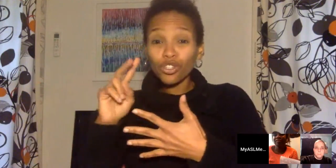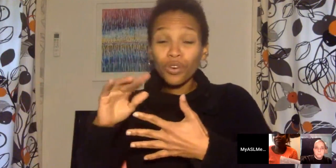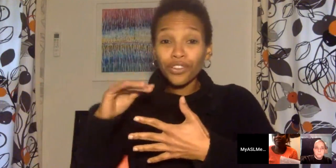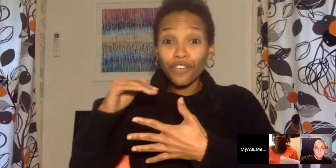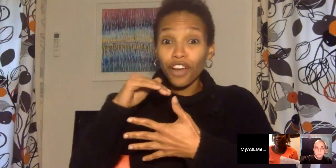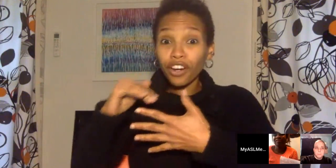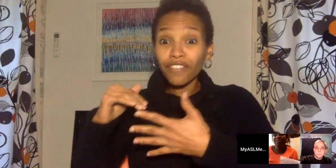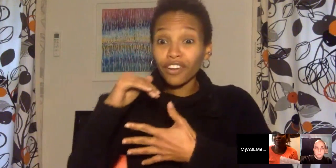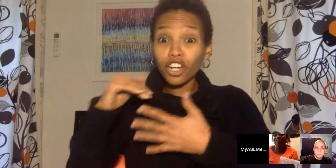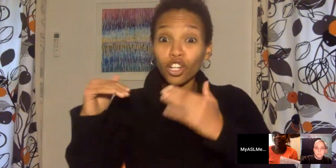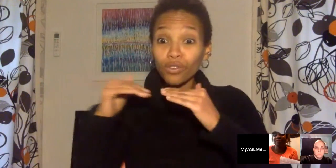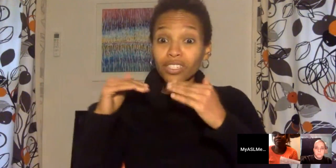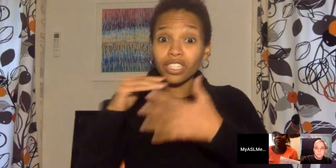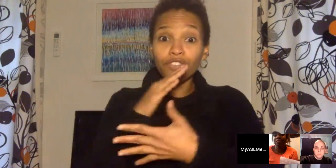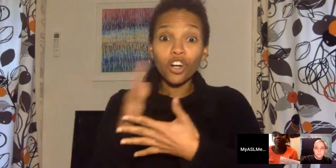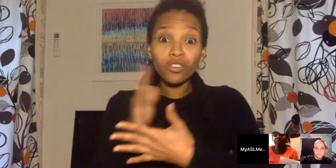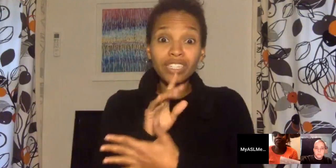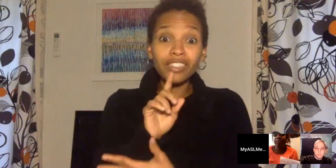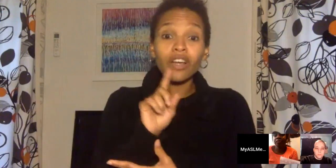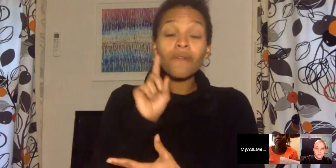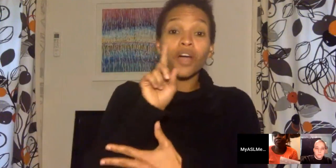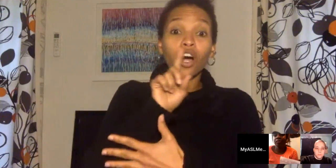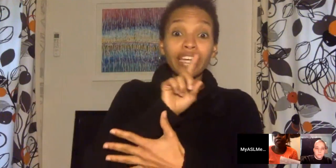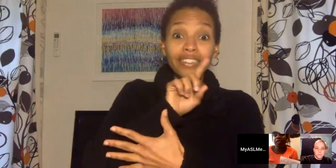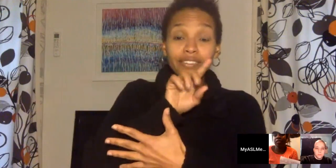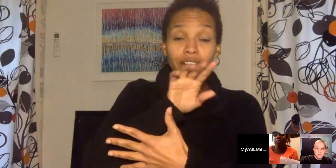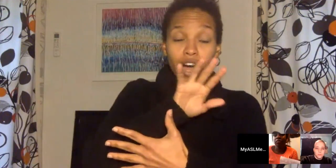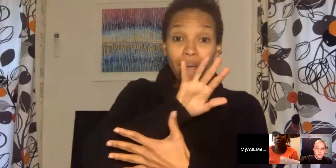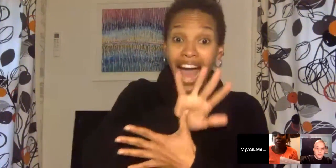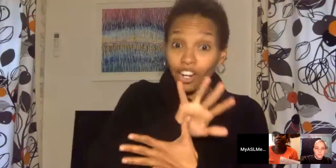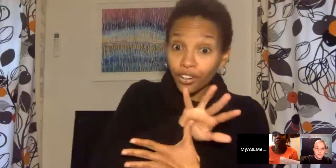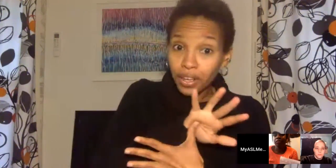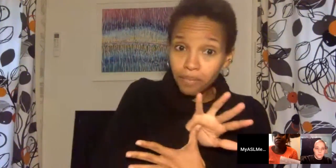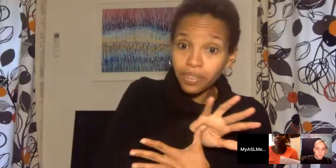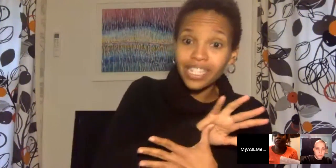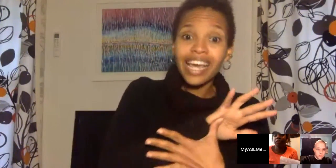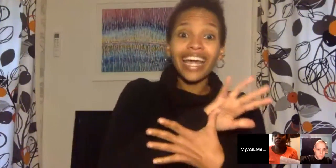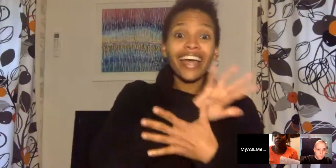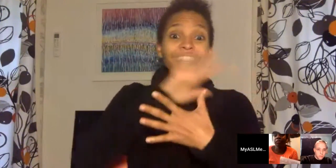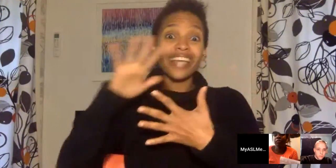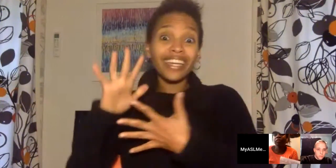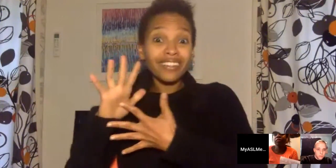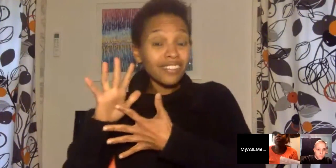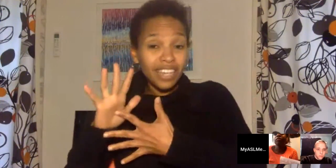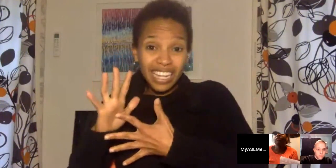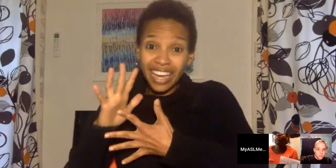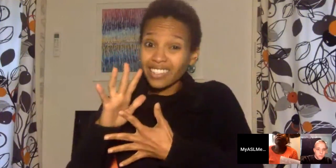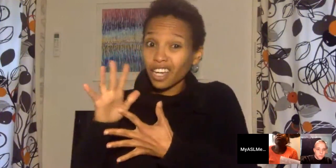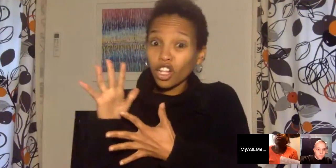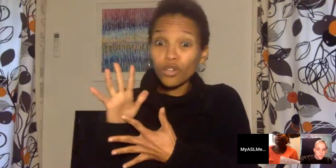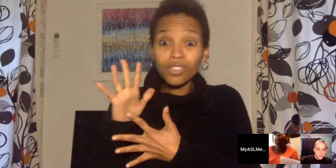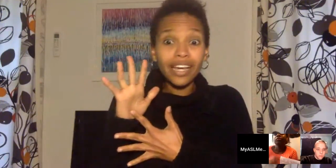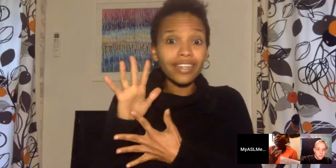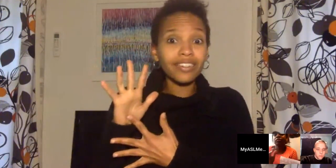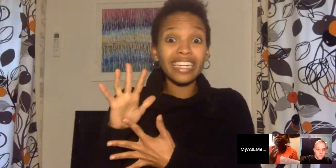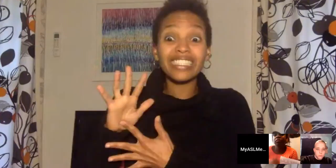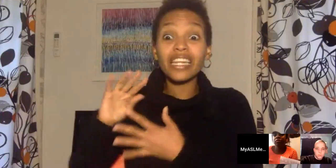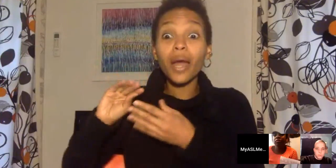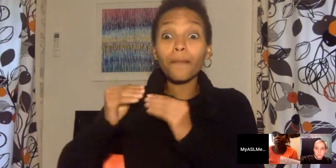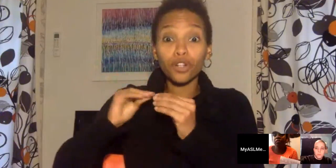and they're very, very close in difficulties, is acronyms. And second, and again, it's a close second, is